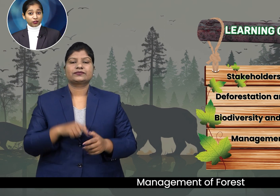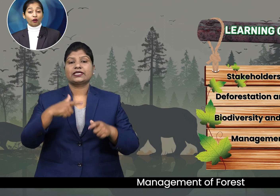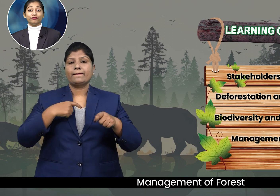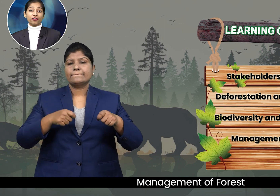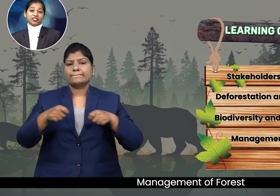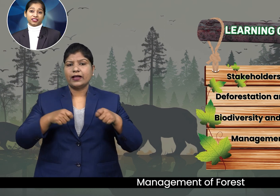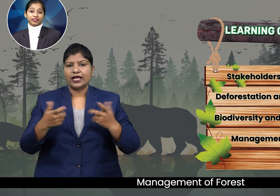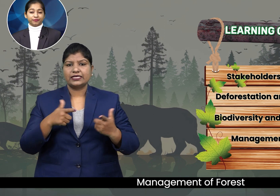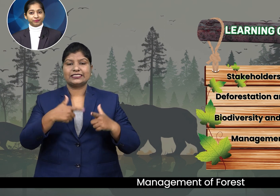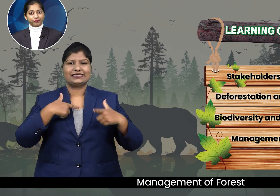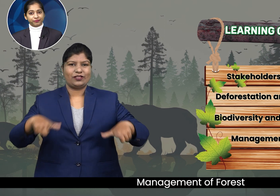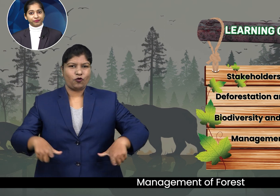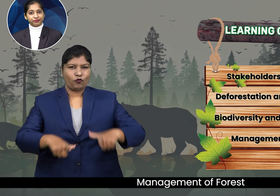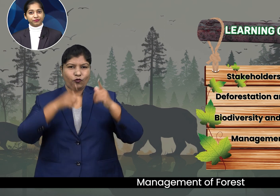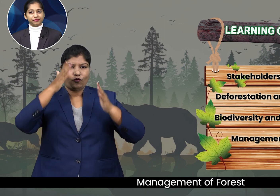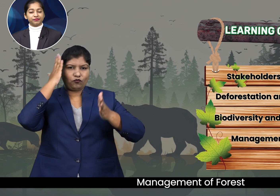management of forest.